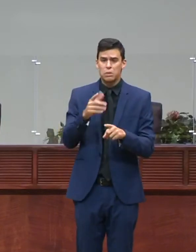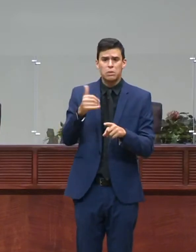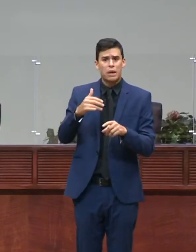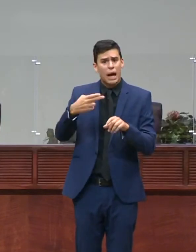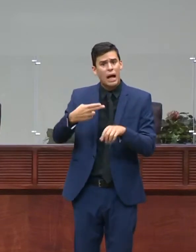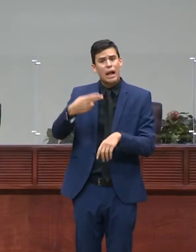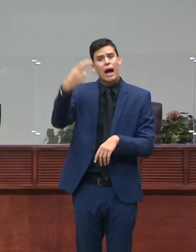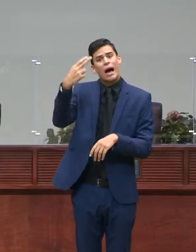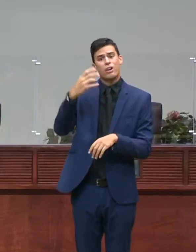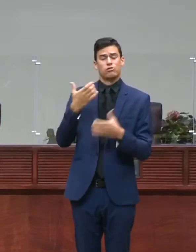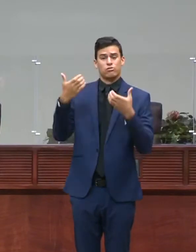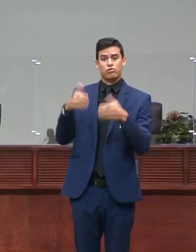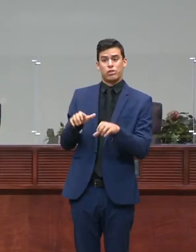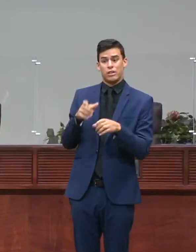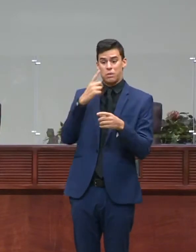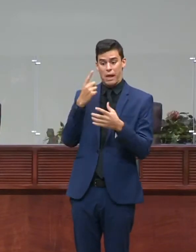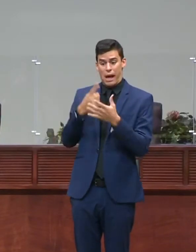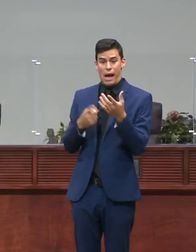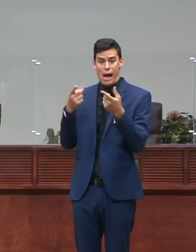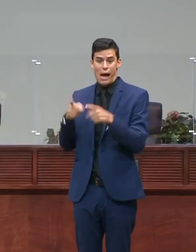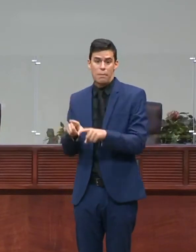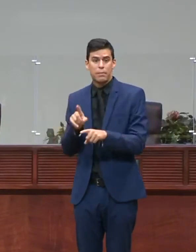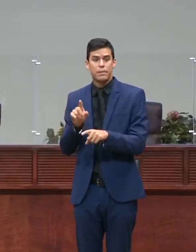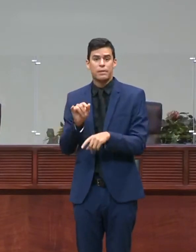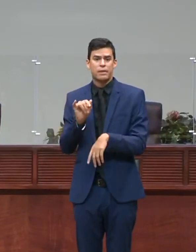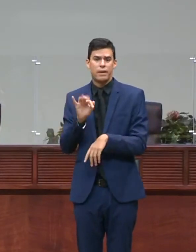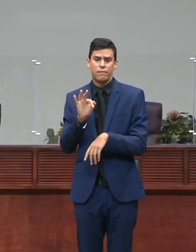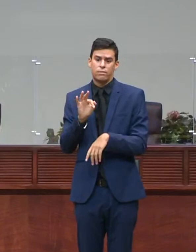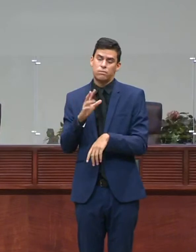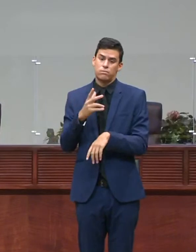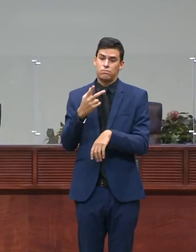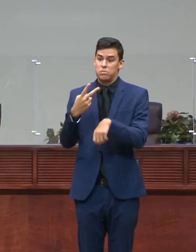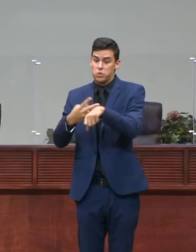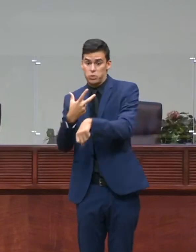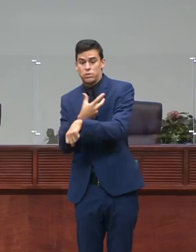higher than the one from a shot. And